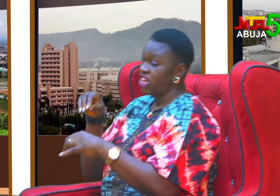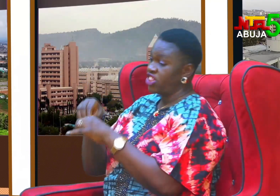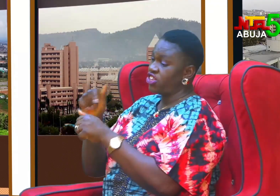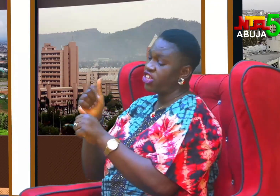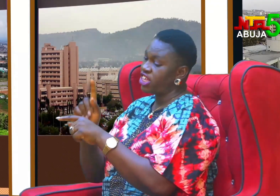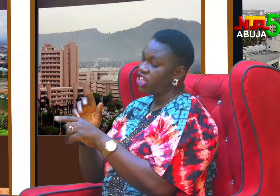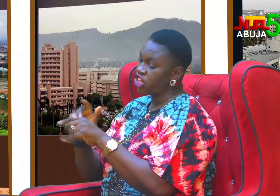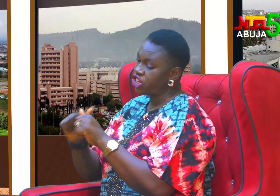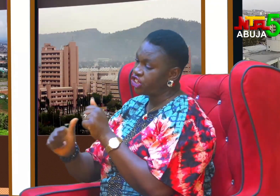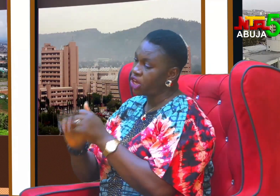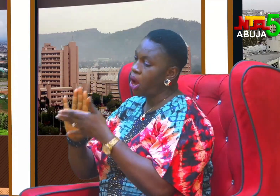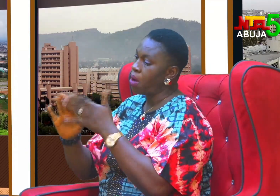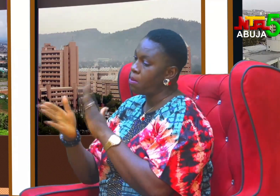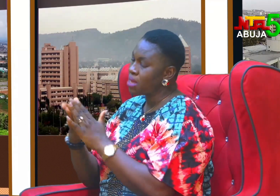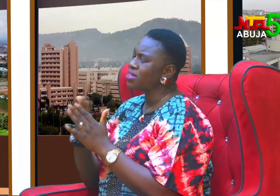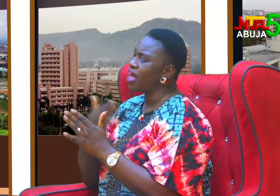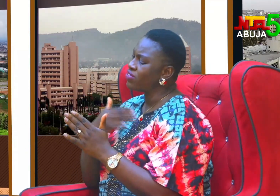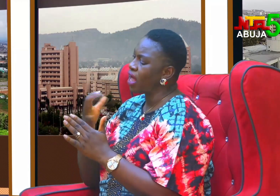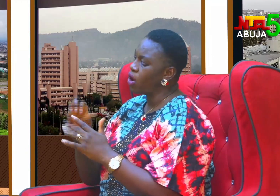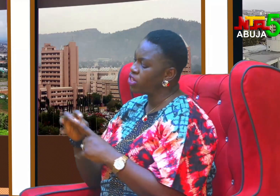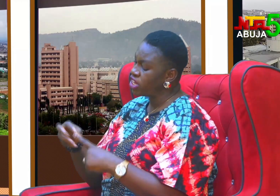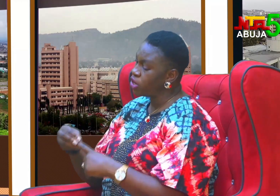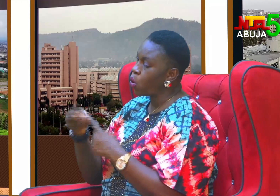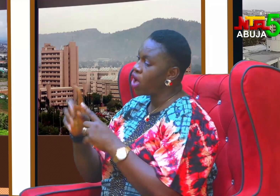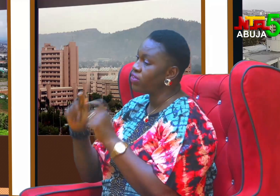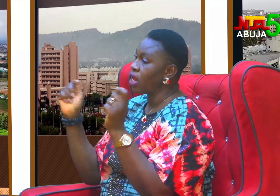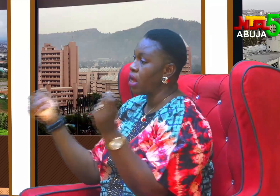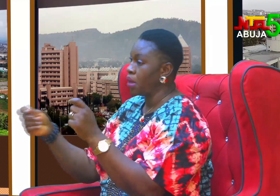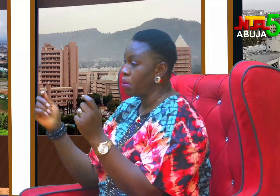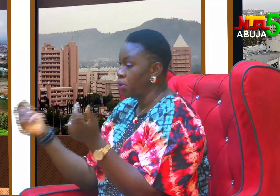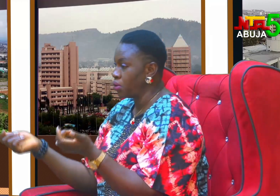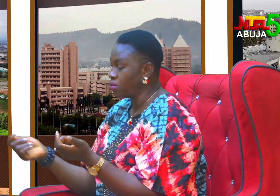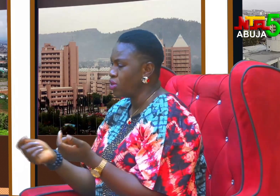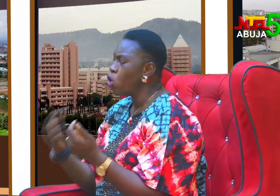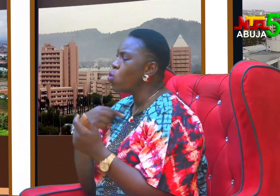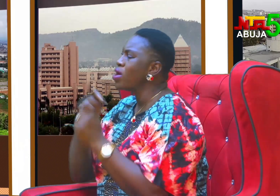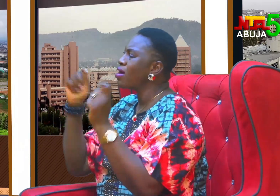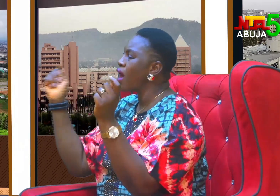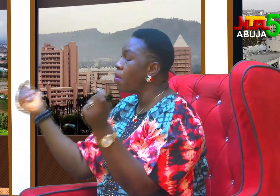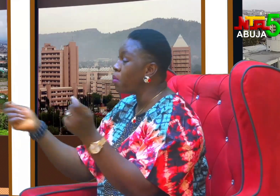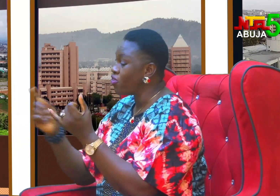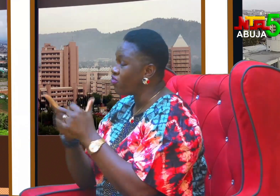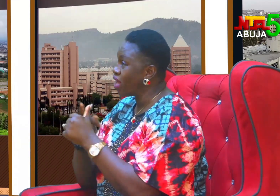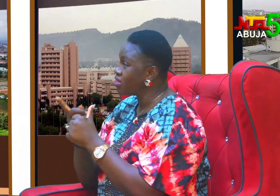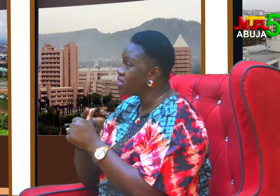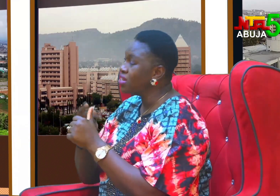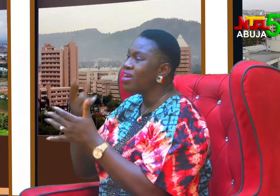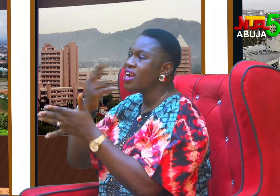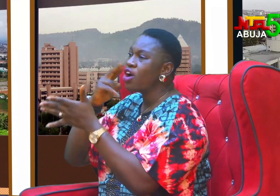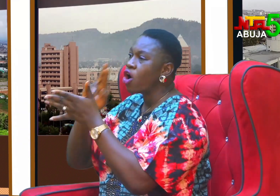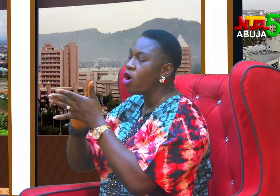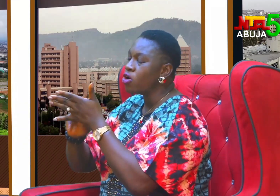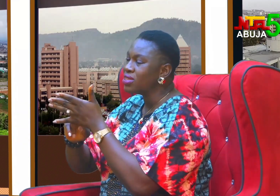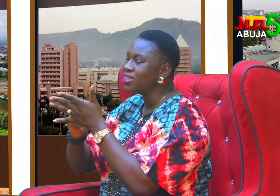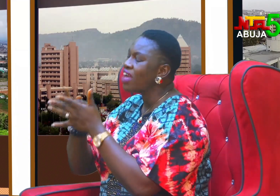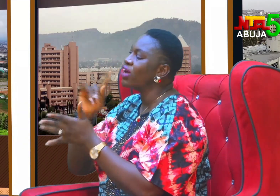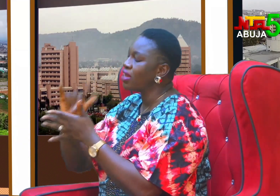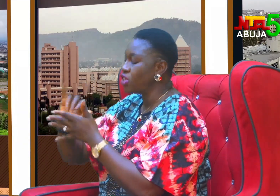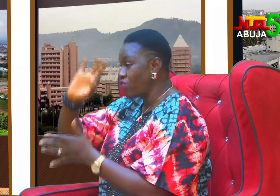Thank you very much. In each community, they have their own unique ways of celebrating the International Week of Deaf. We have